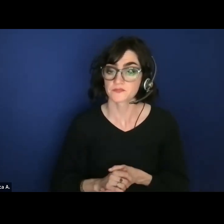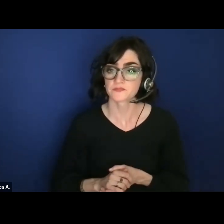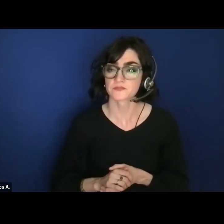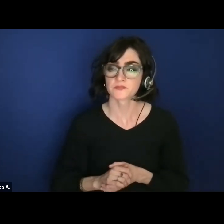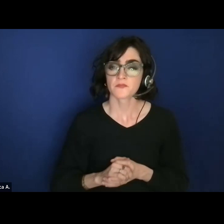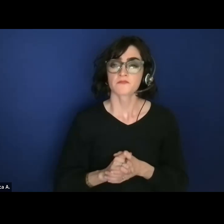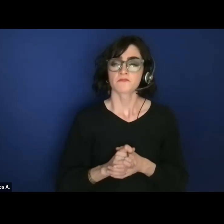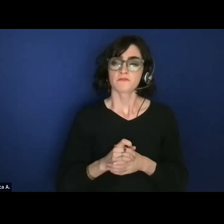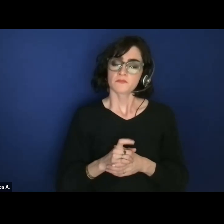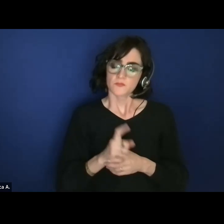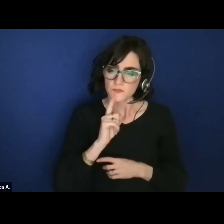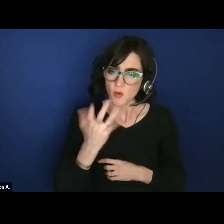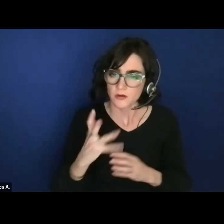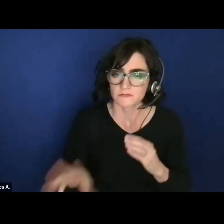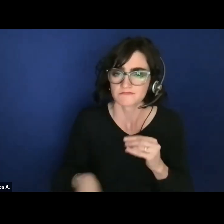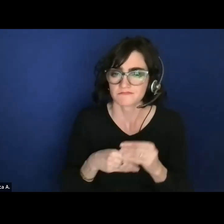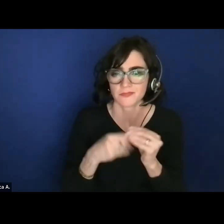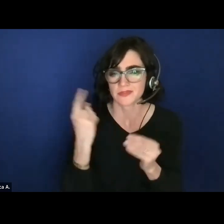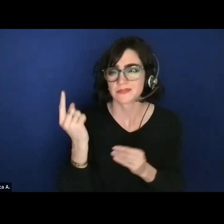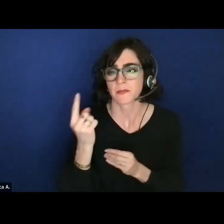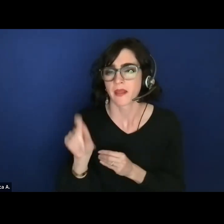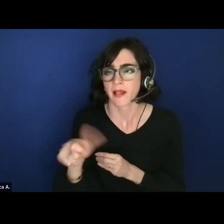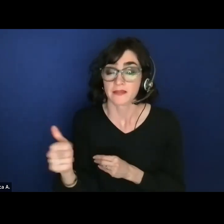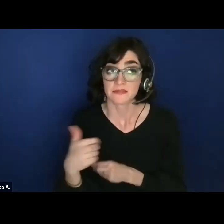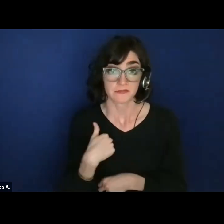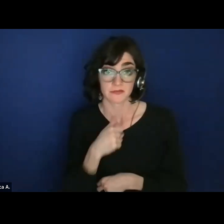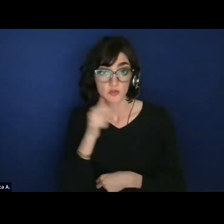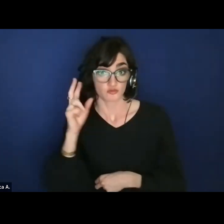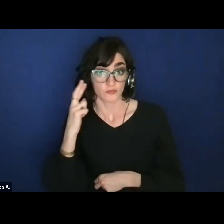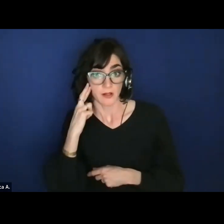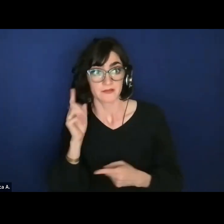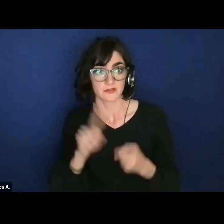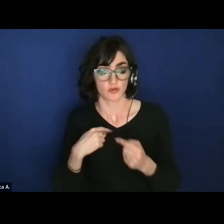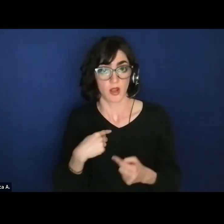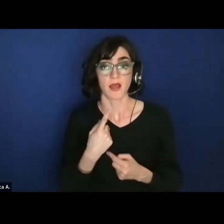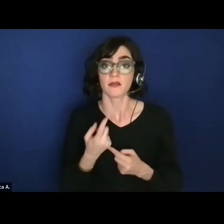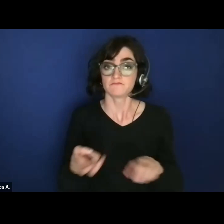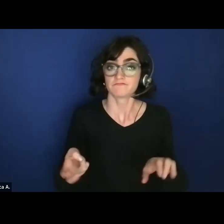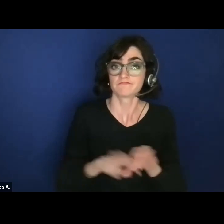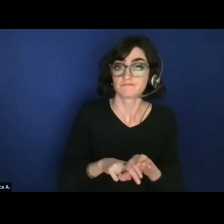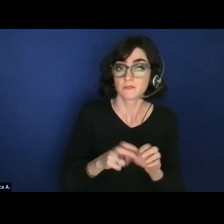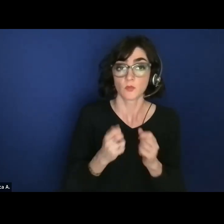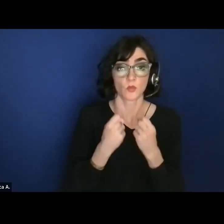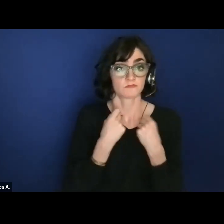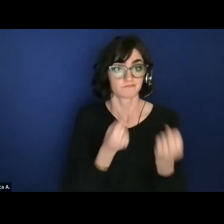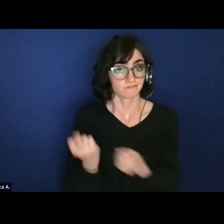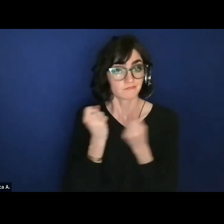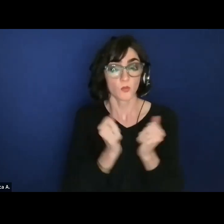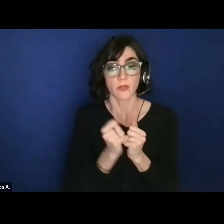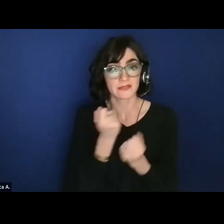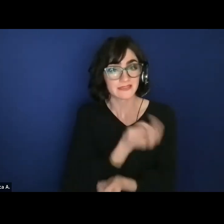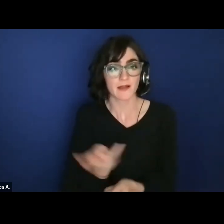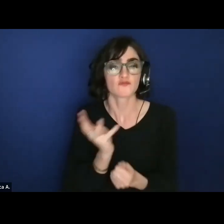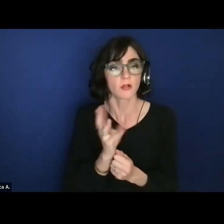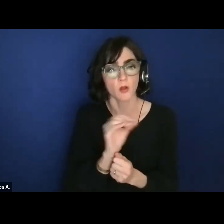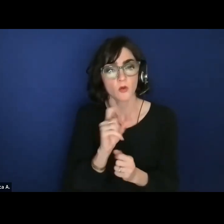that I didn't realize until I had the exposure of riding along with several teams across the state, co-response